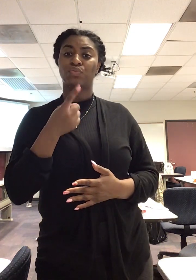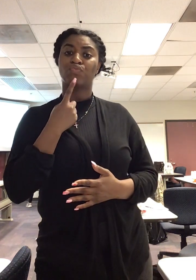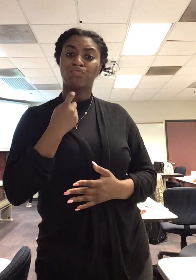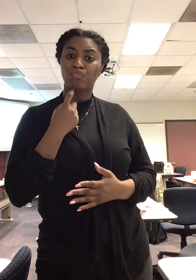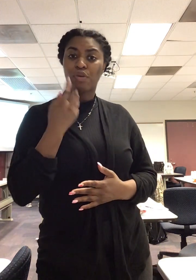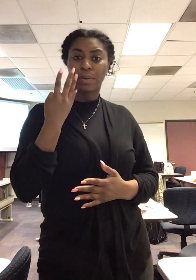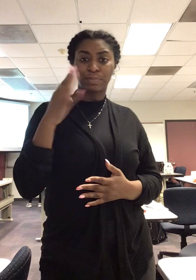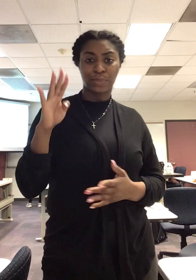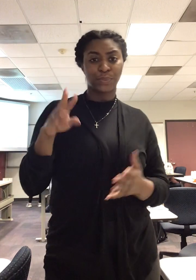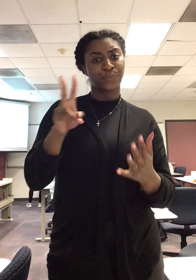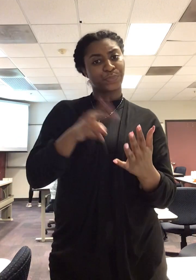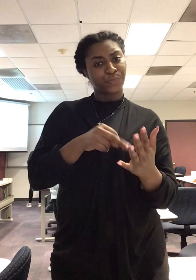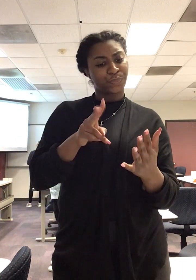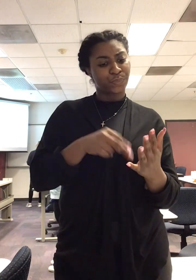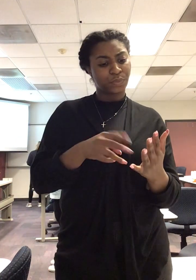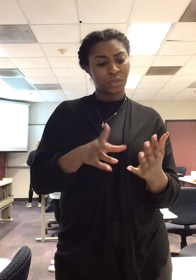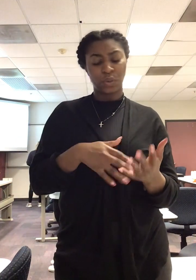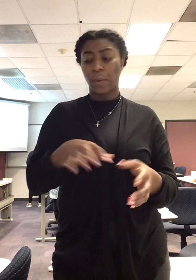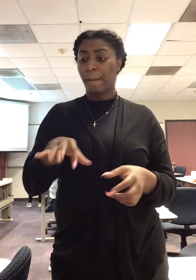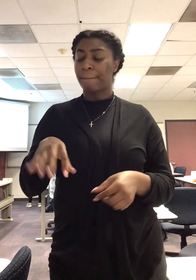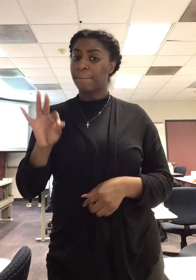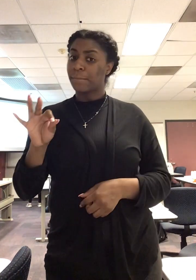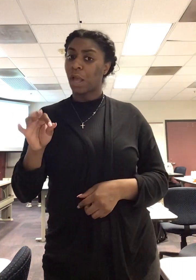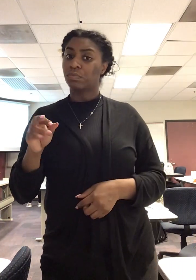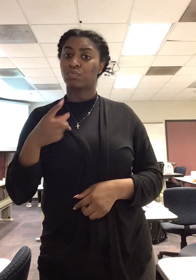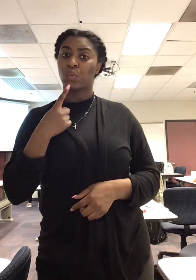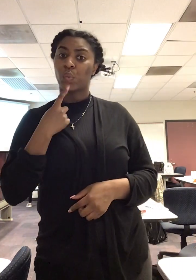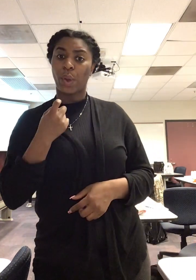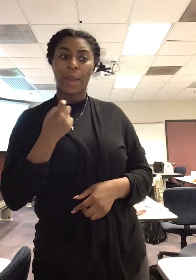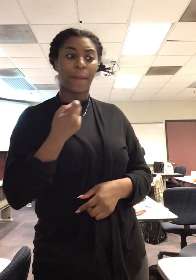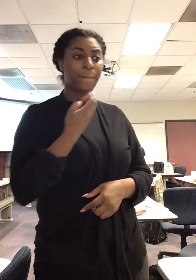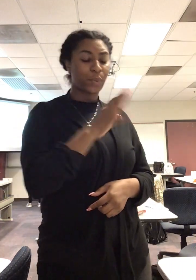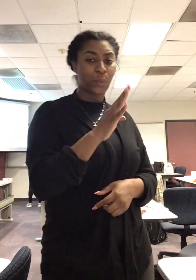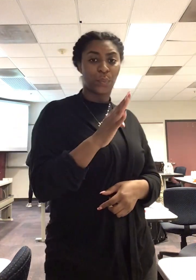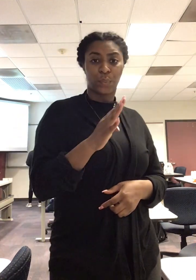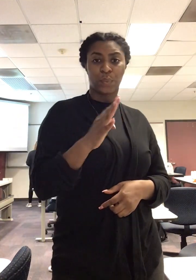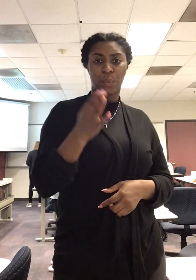you have to choose red or blue. Why did we color it red or blue?